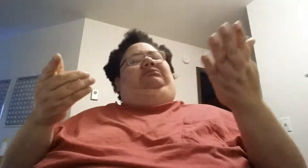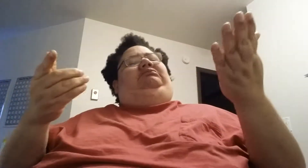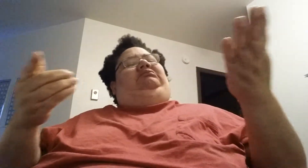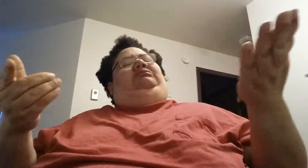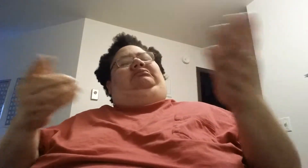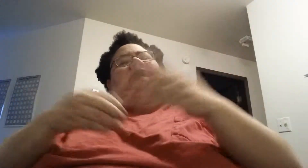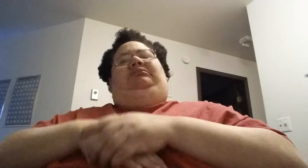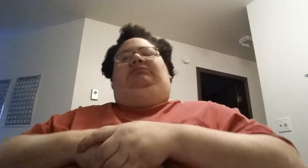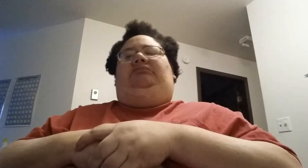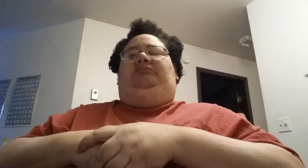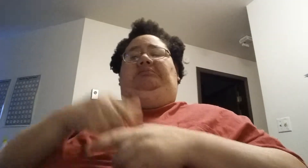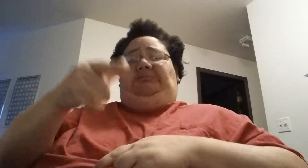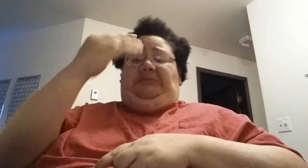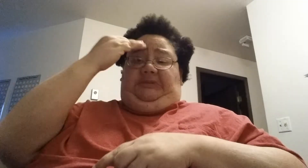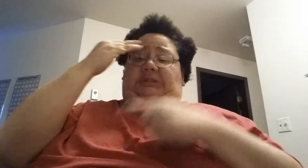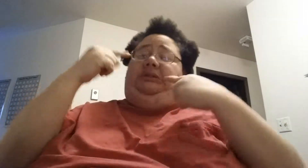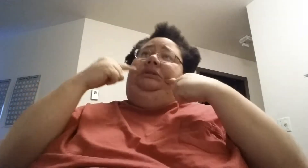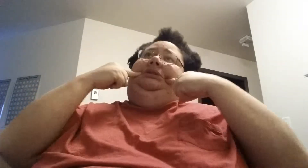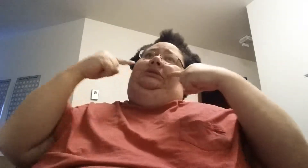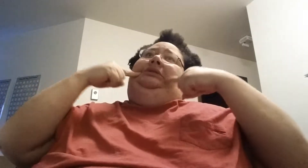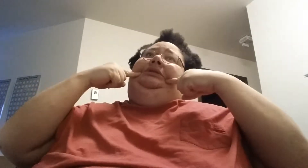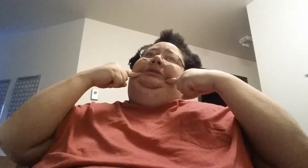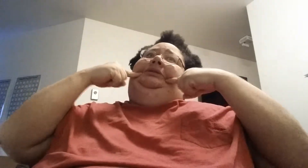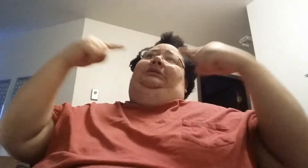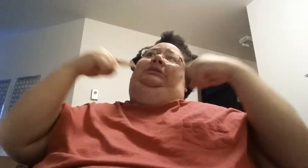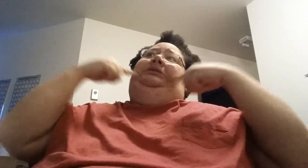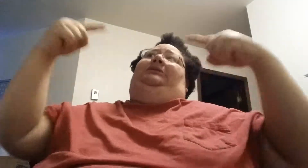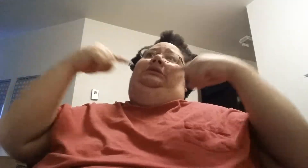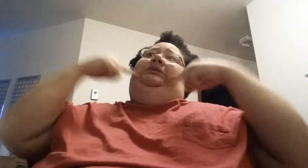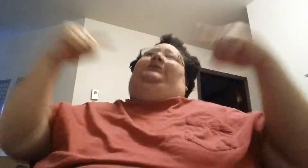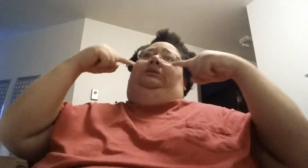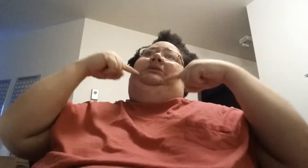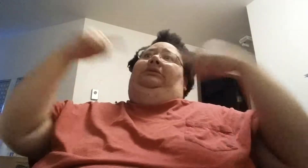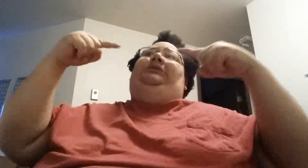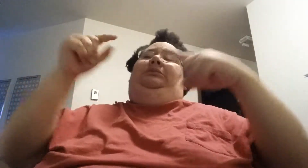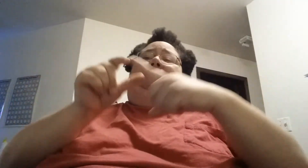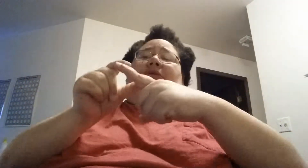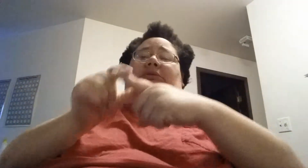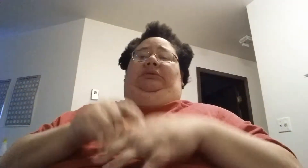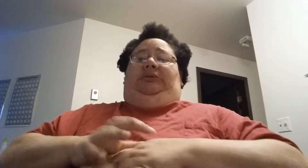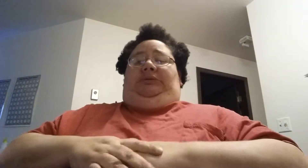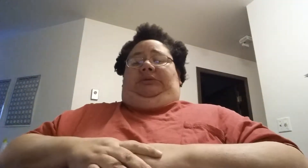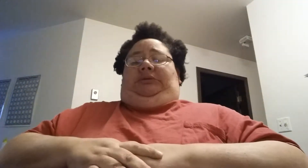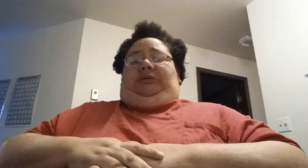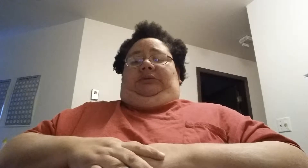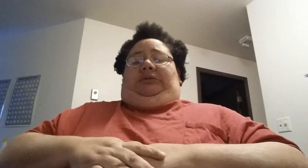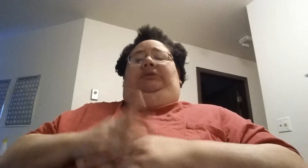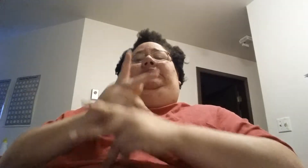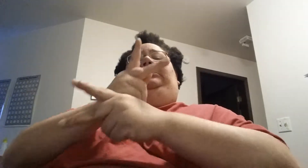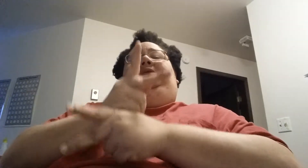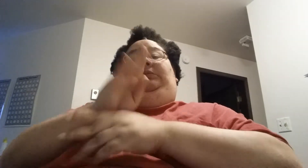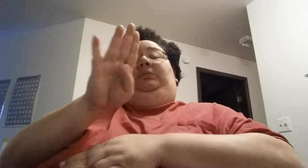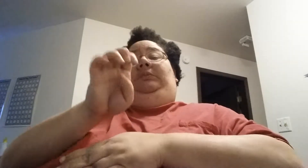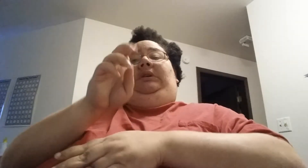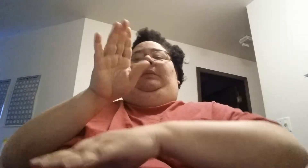could deploy unexpectedly. Half of these cars are under another recall because airbags could expel sharp shards of metal. We have a full